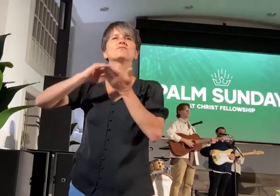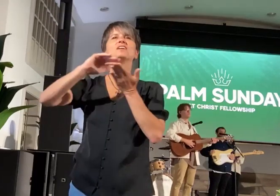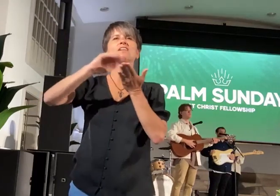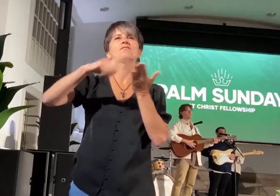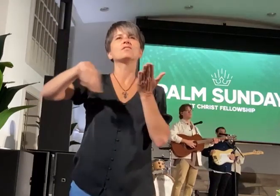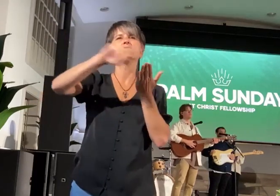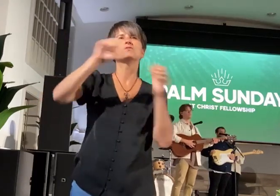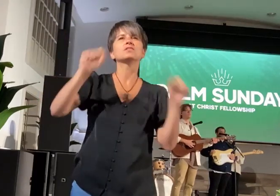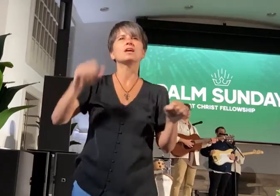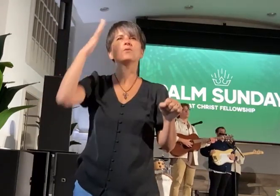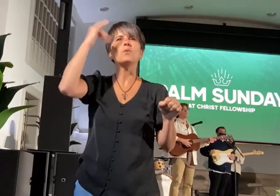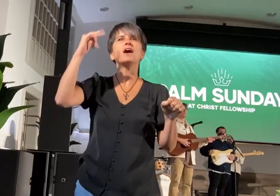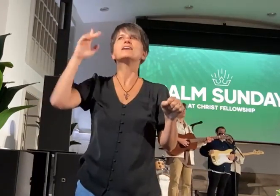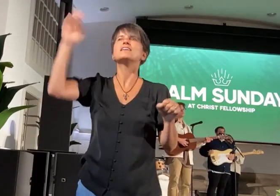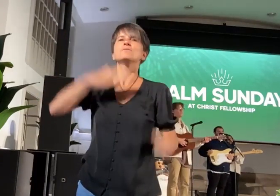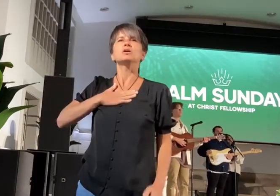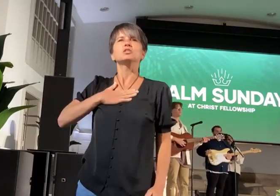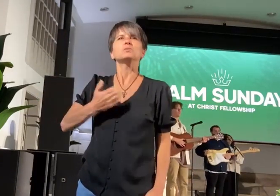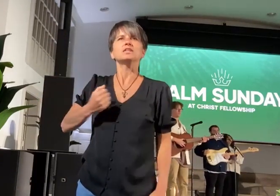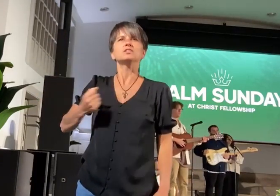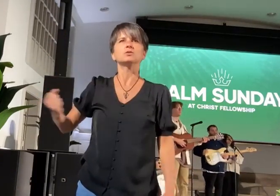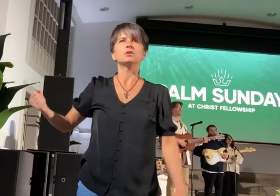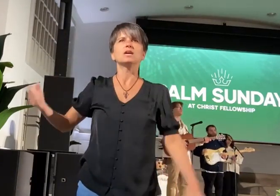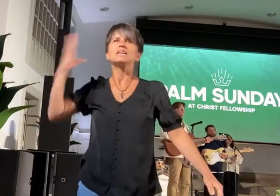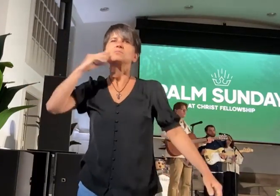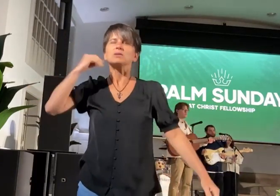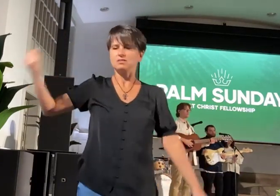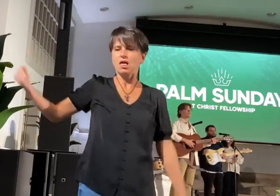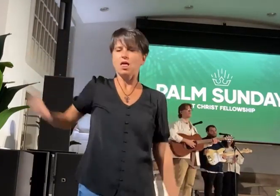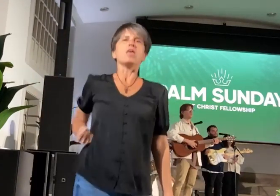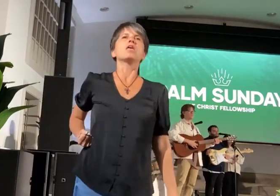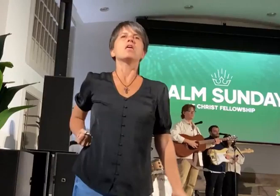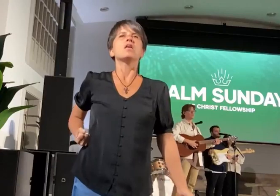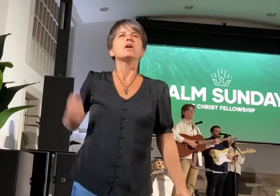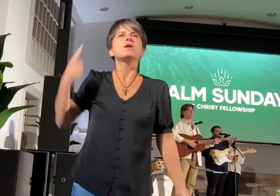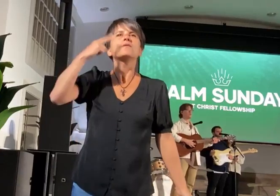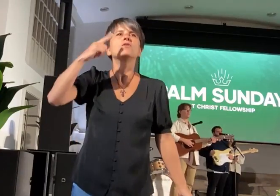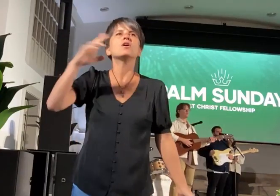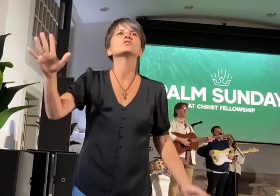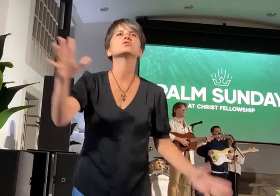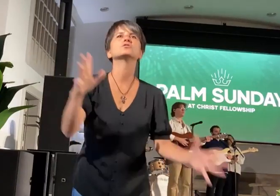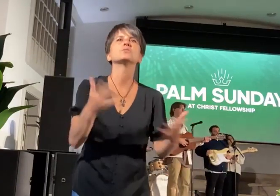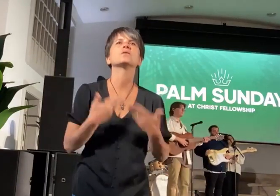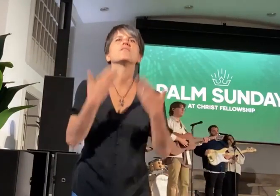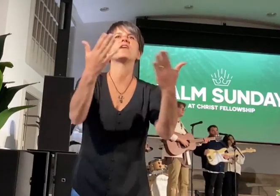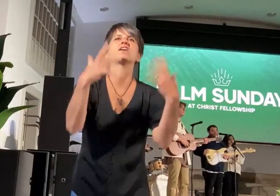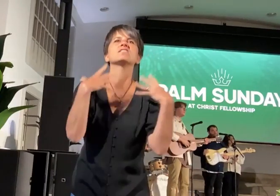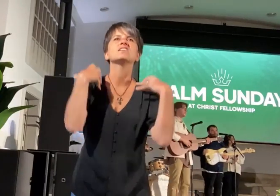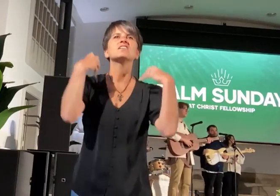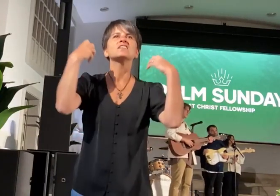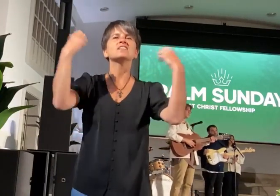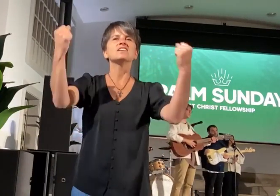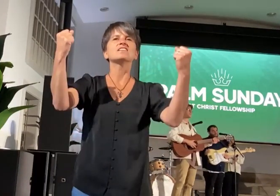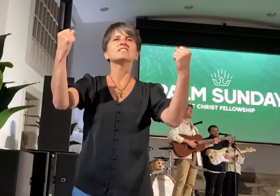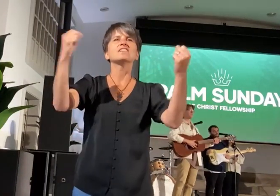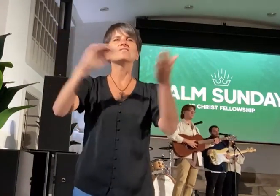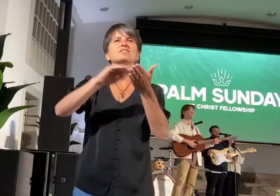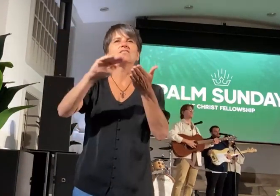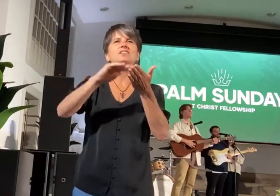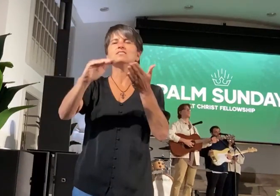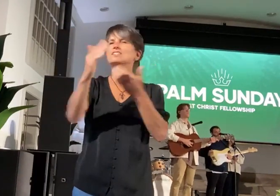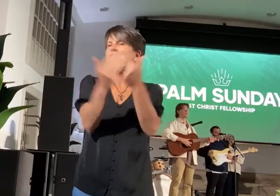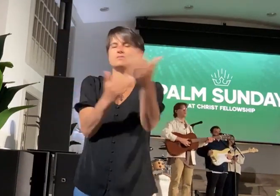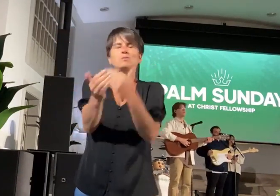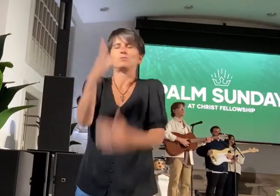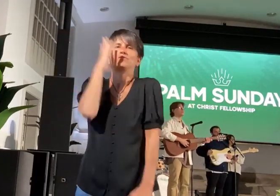wound in his side that you might have healing in yours? Yeah. No matter what you've carried in here today,